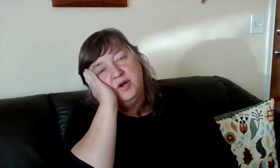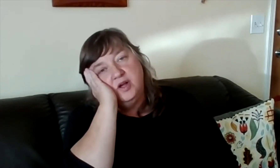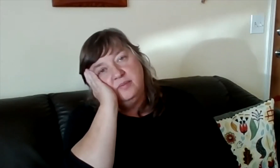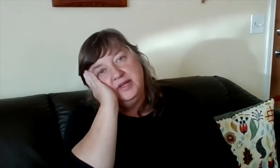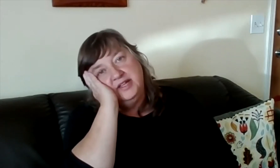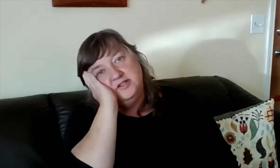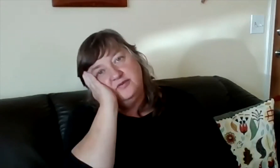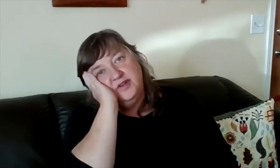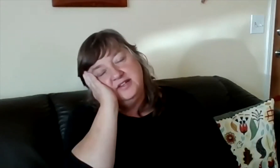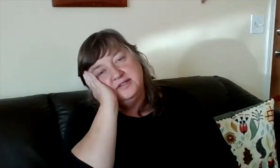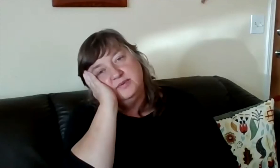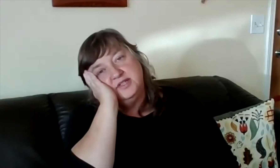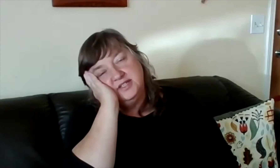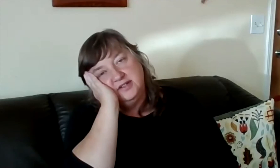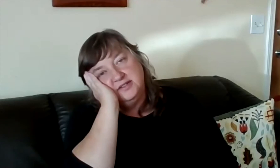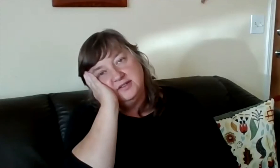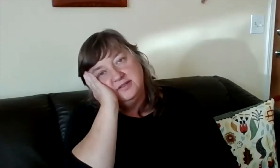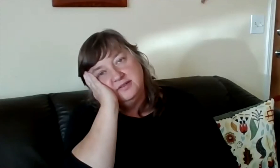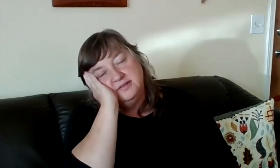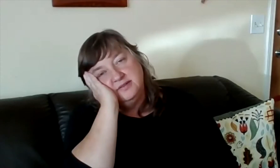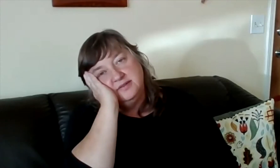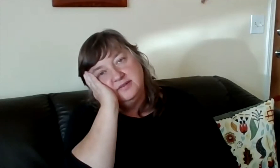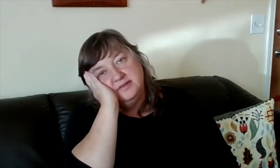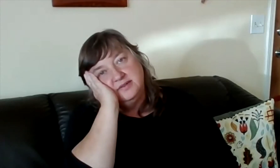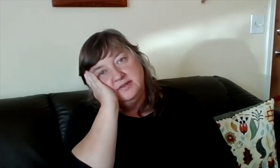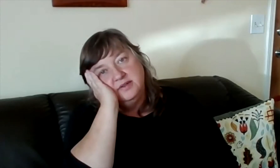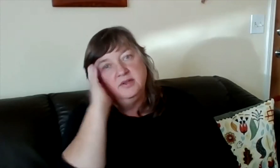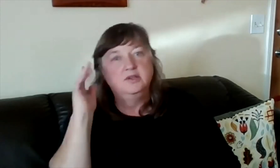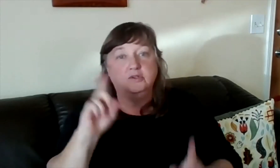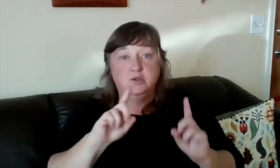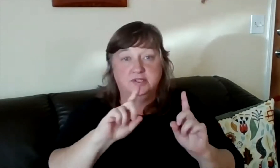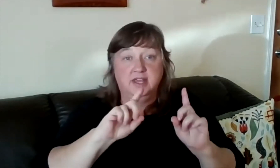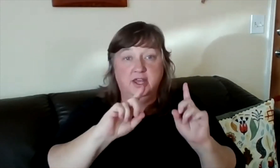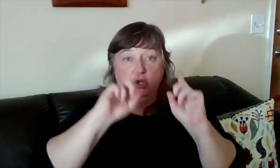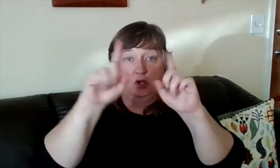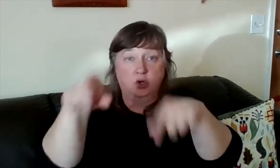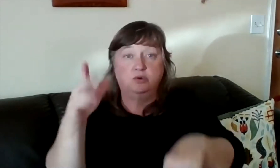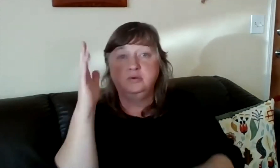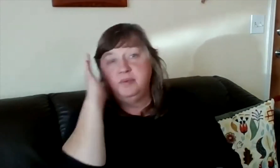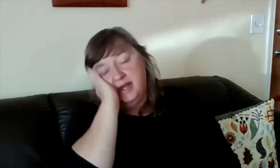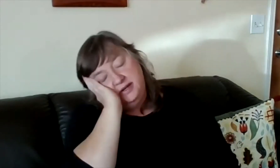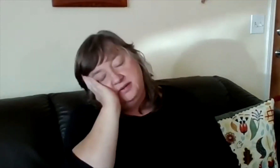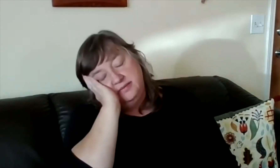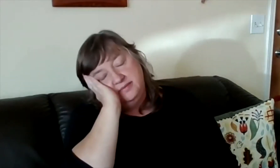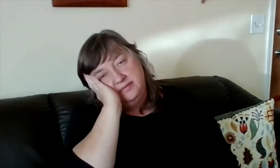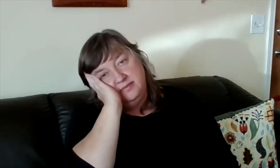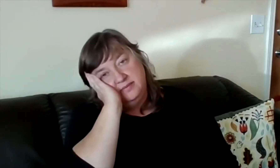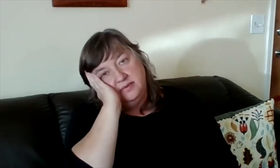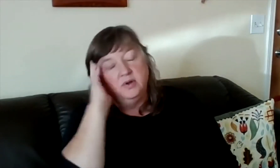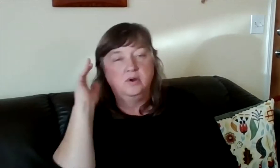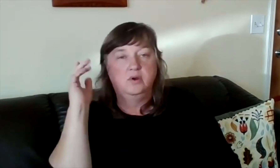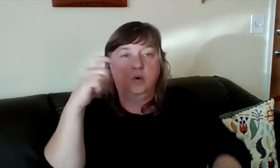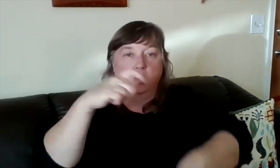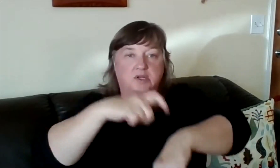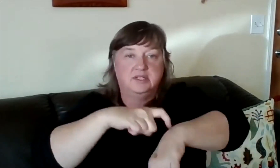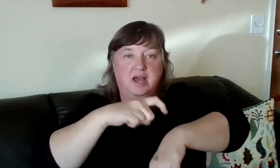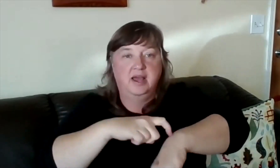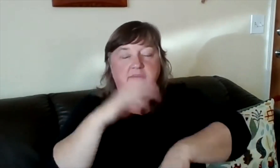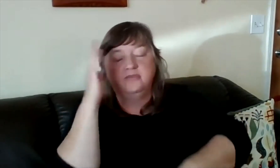palm against your face with a tilt. So you could say go to bed or time for